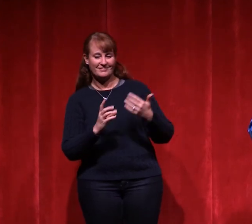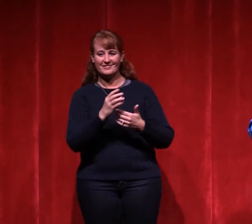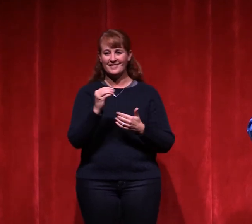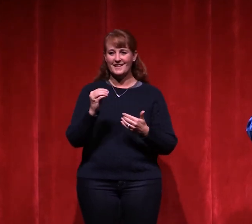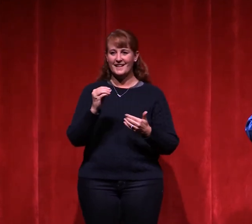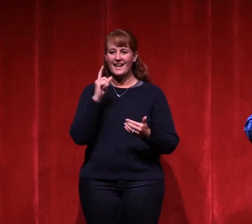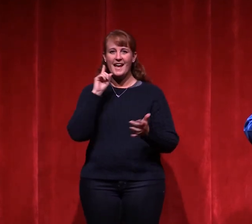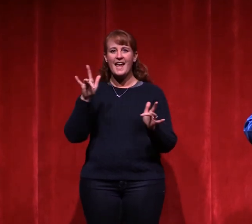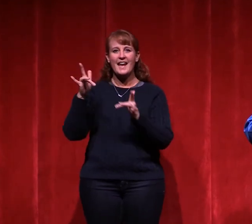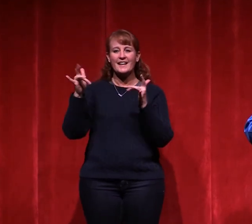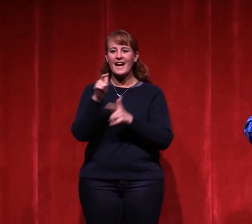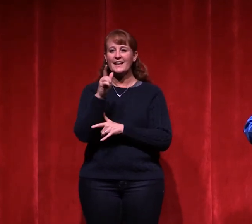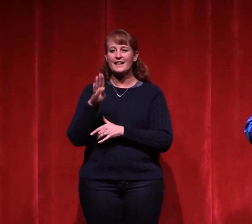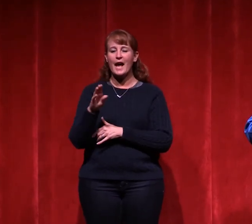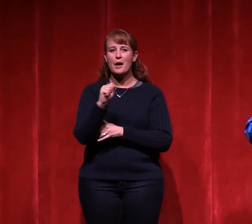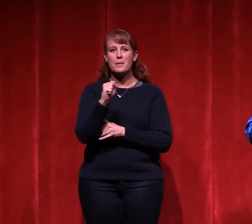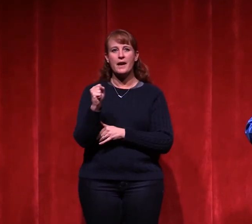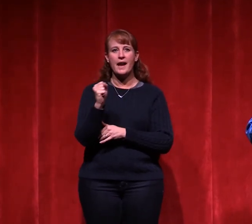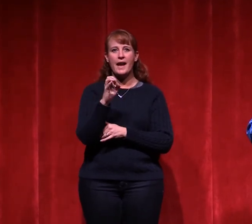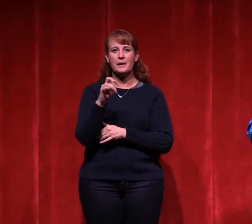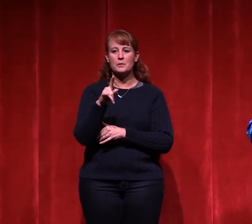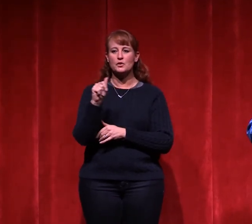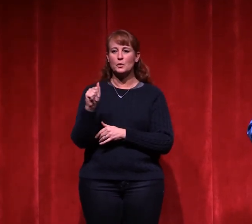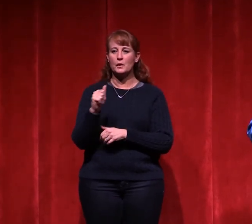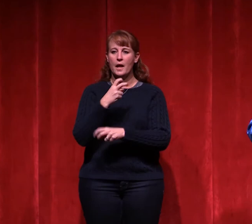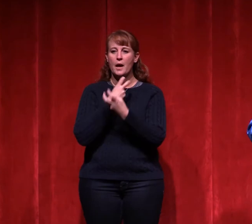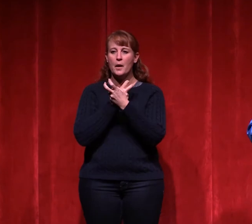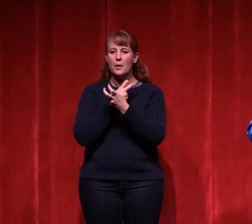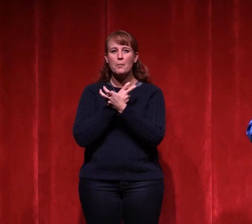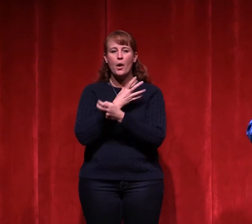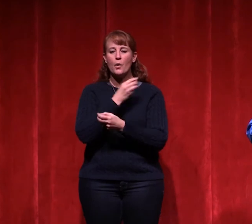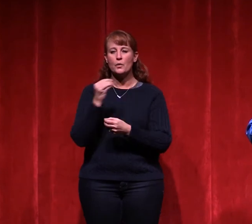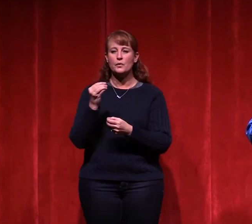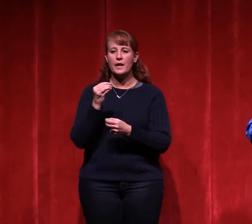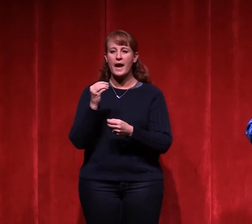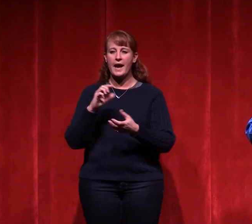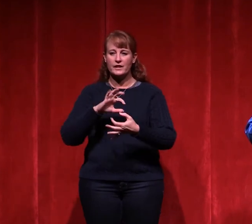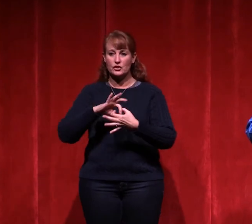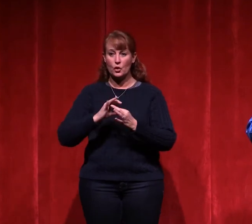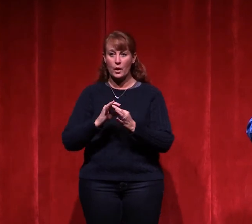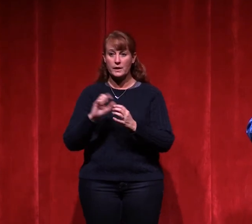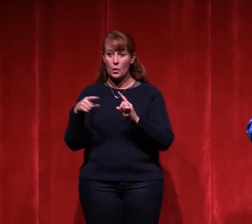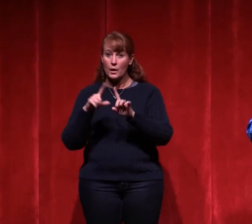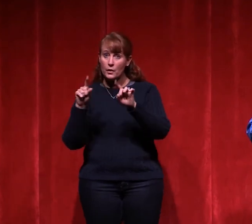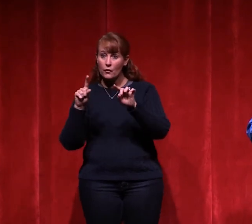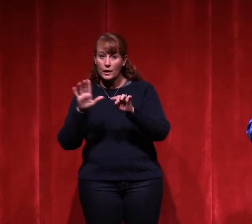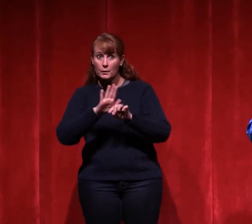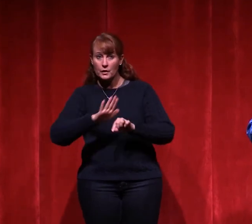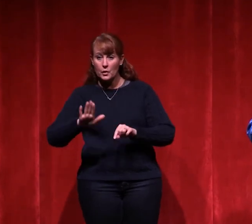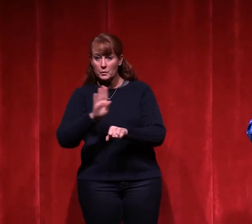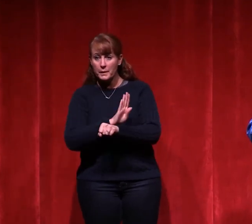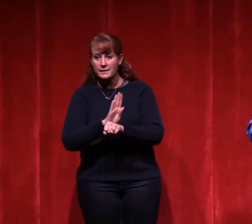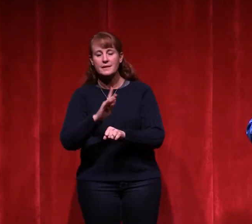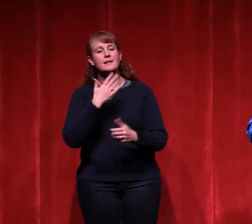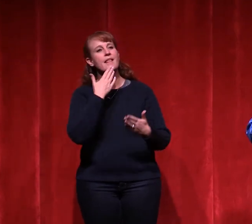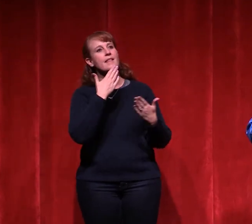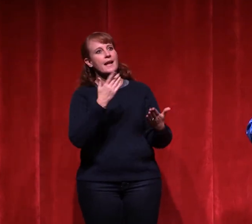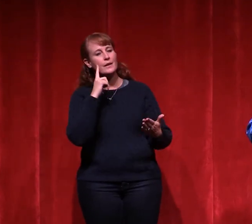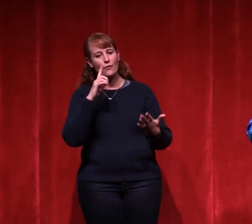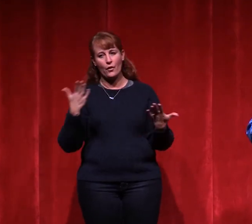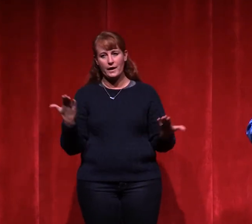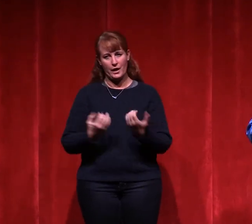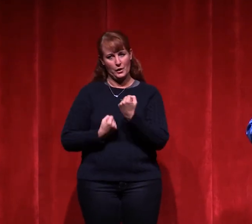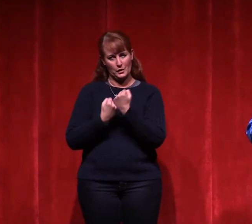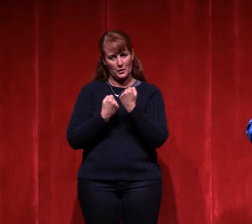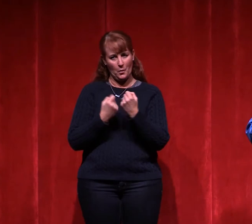Enlighten Labs, Fieldy Design, and Missoula Bone and Joint. When you frequent these businesses, please thank them for their support of Tell Us